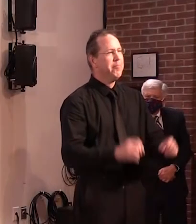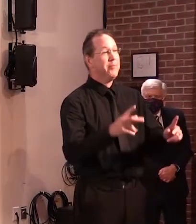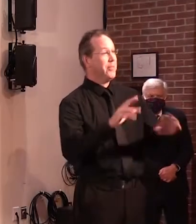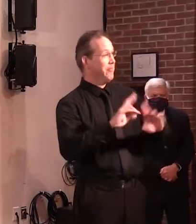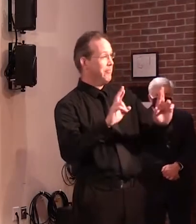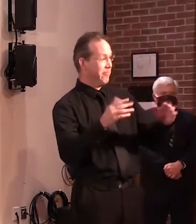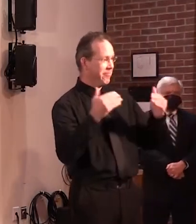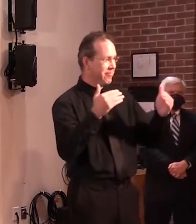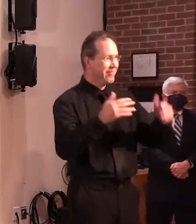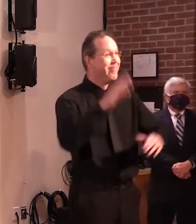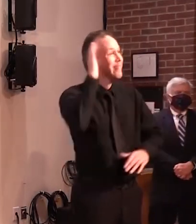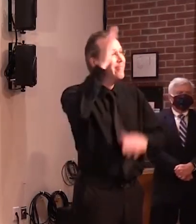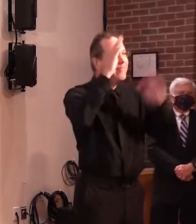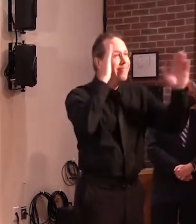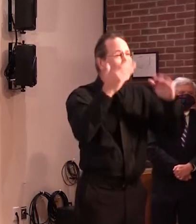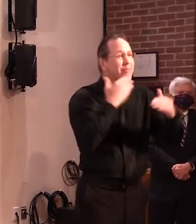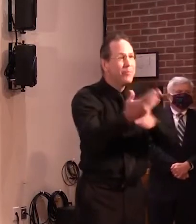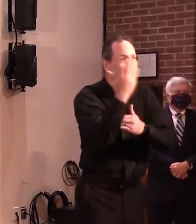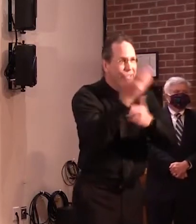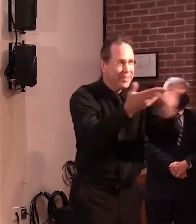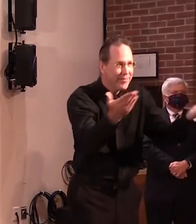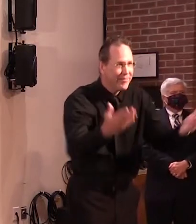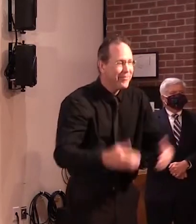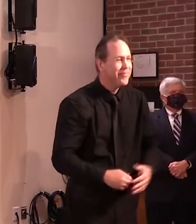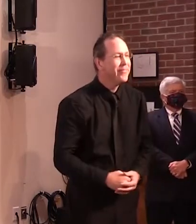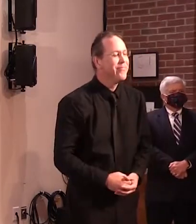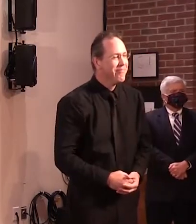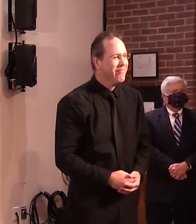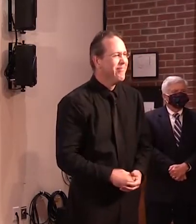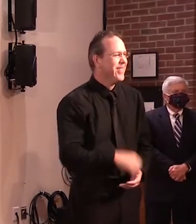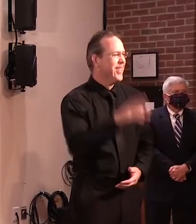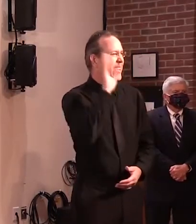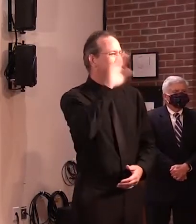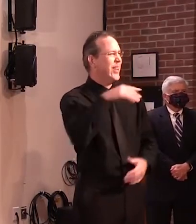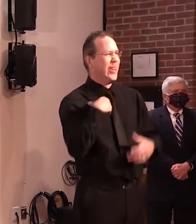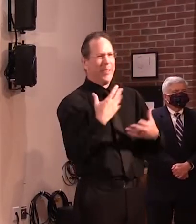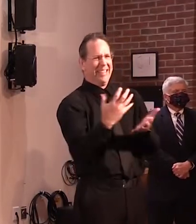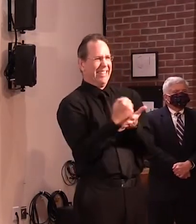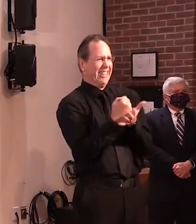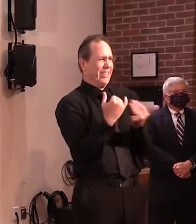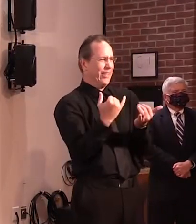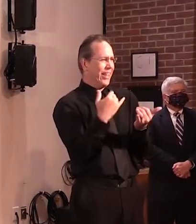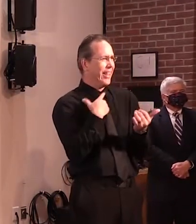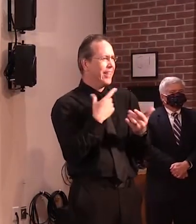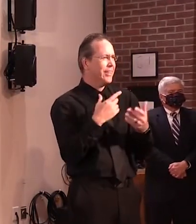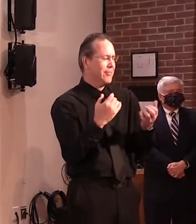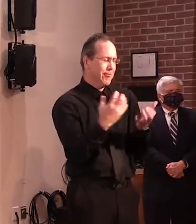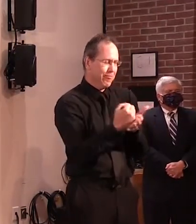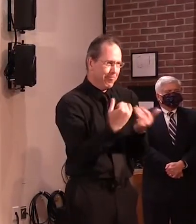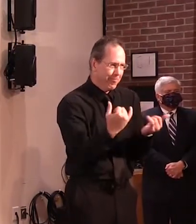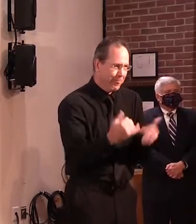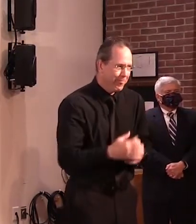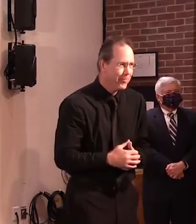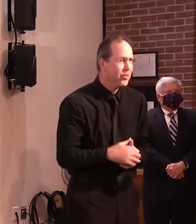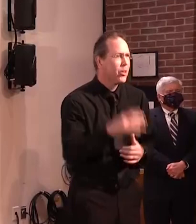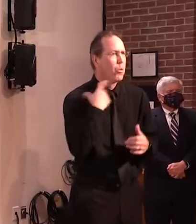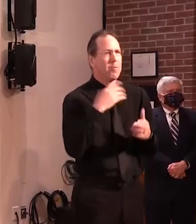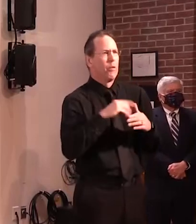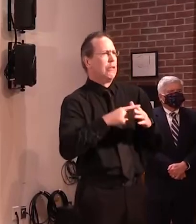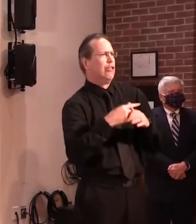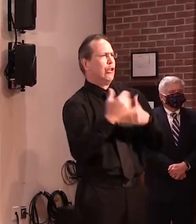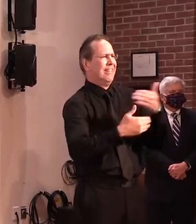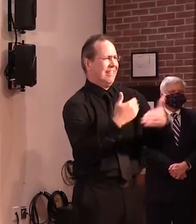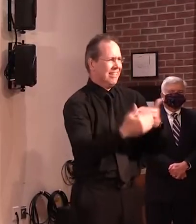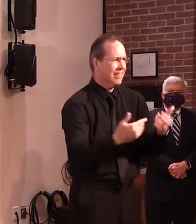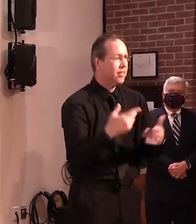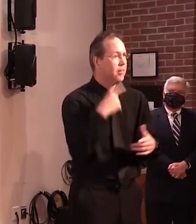Well, good morning, everyone. As many of you know, we have a special guest today, so we're going to get started. On Friday, Commissioner Pecheck presented